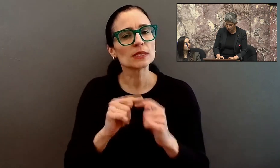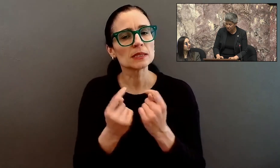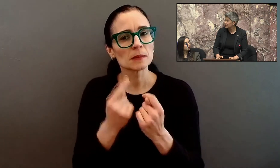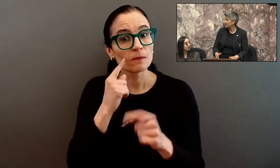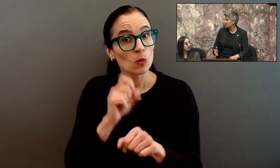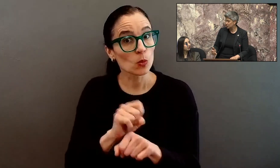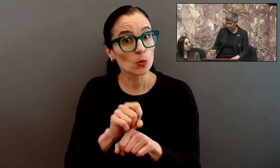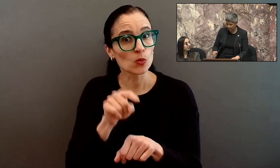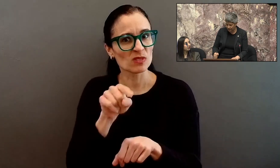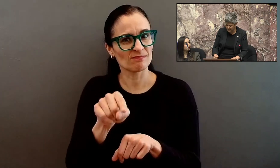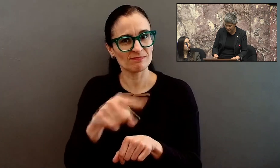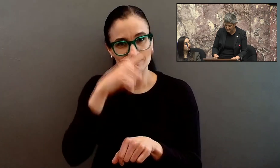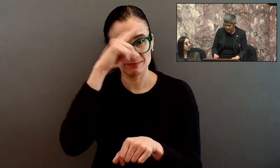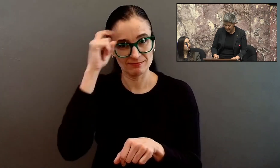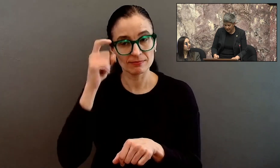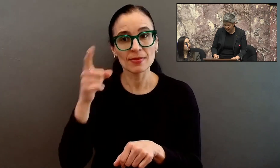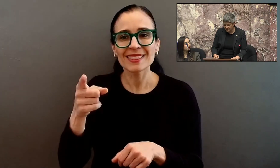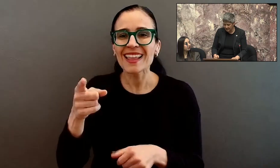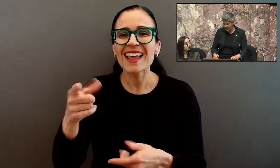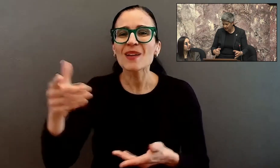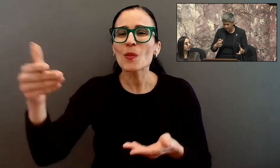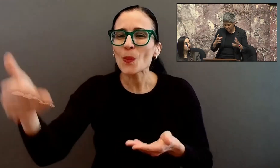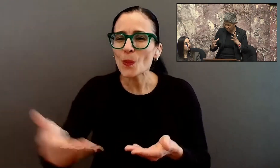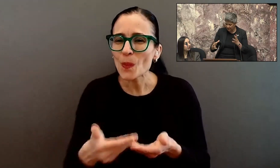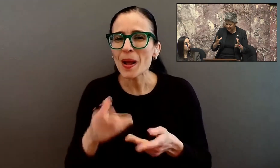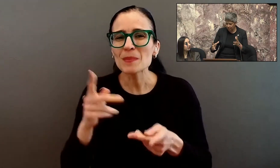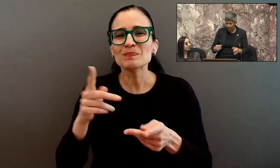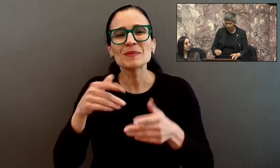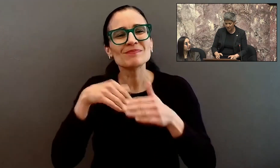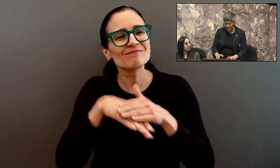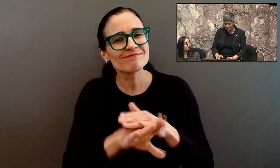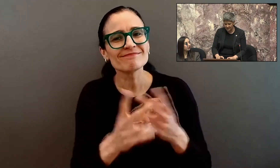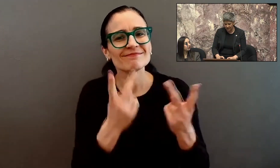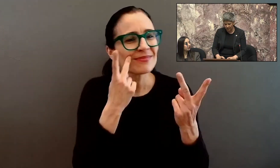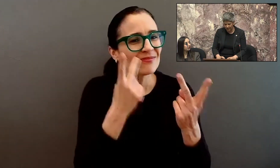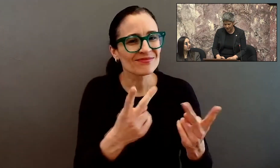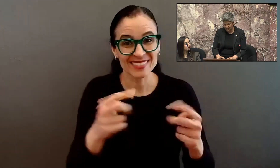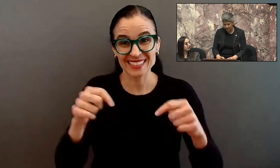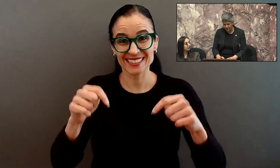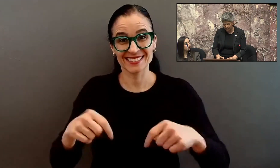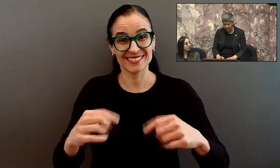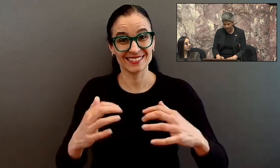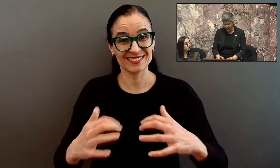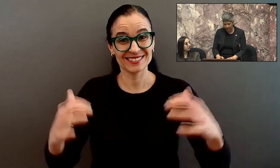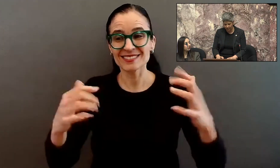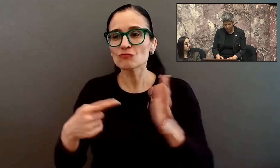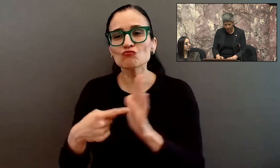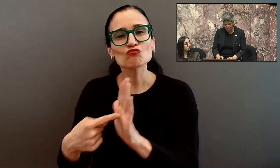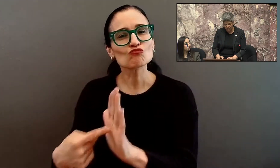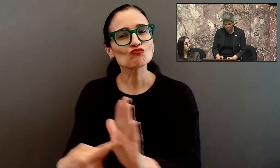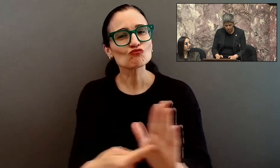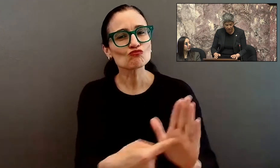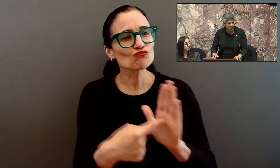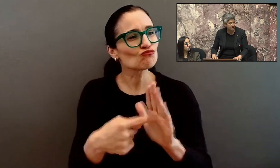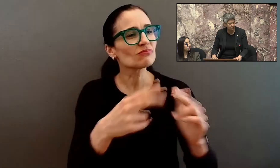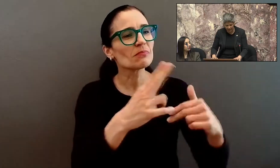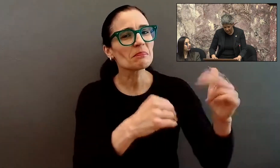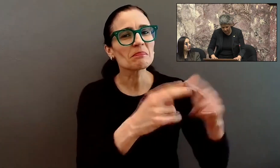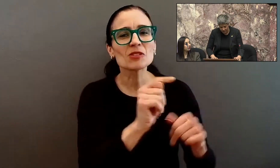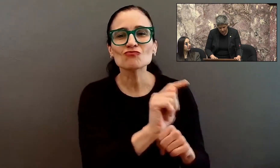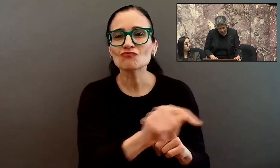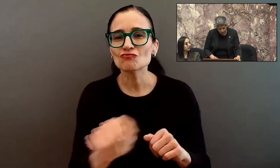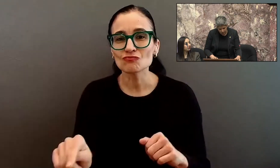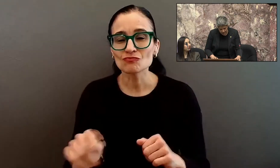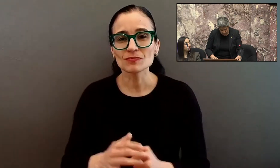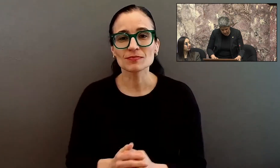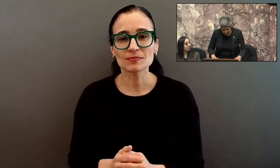lead tours of the historic precinct, and lead performances around the exteriors of the building. On the parliamentary tour guide, we